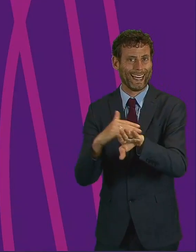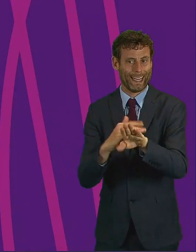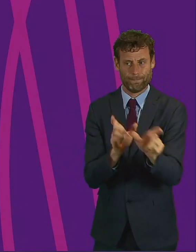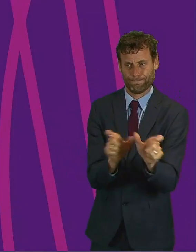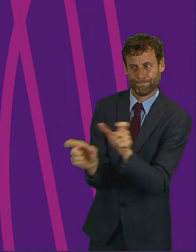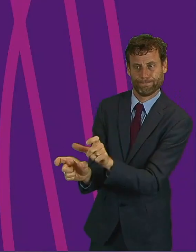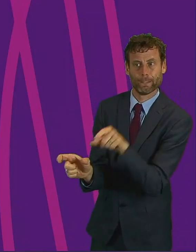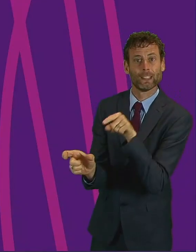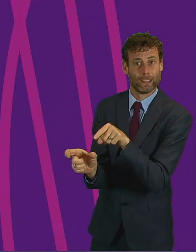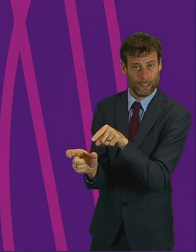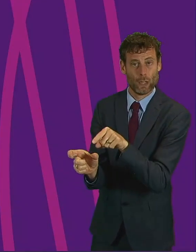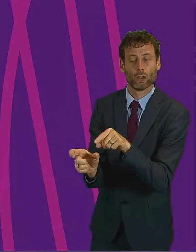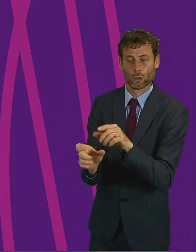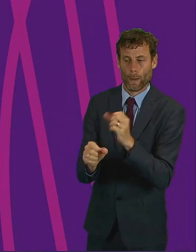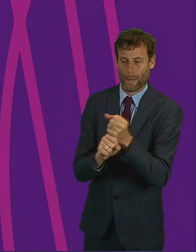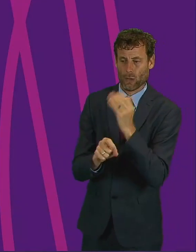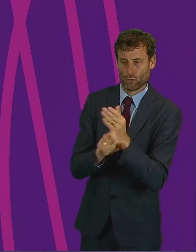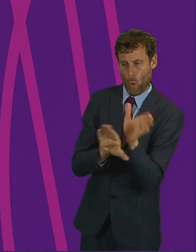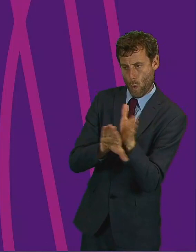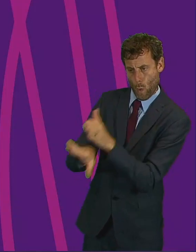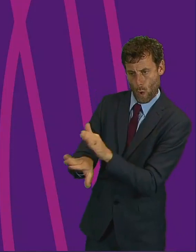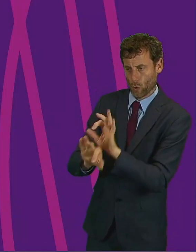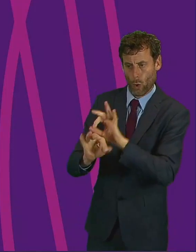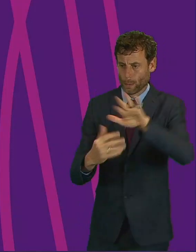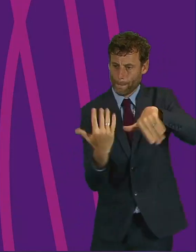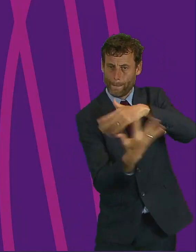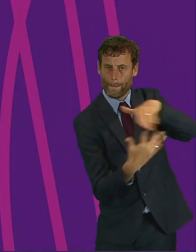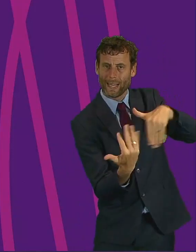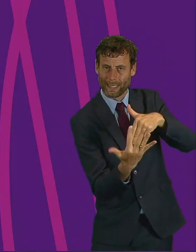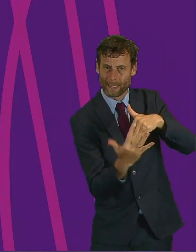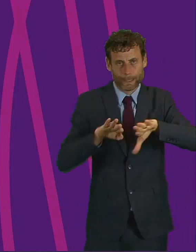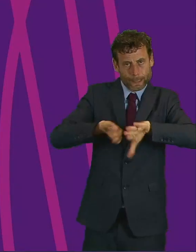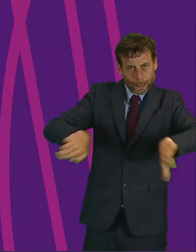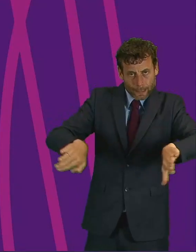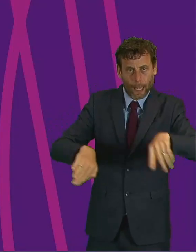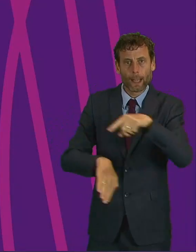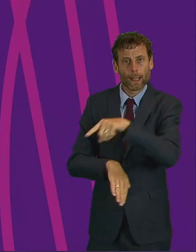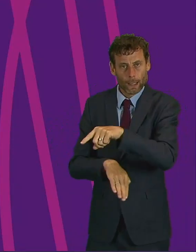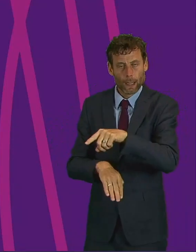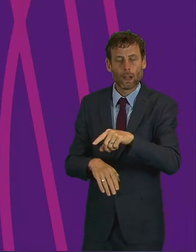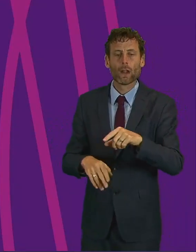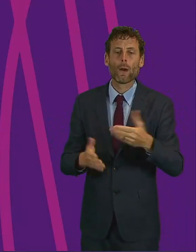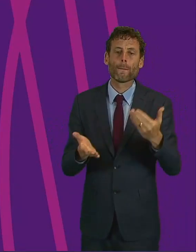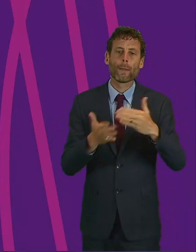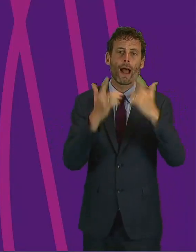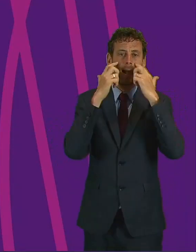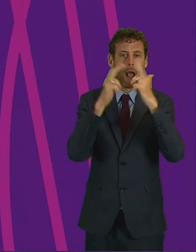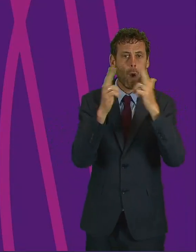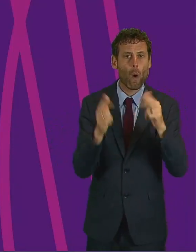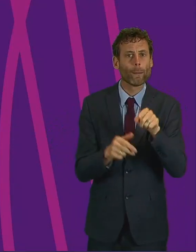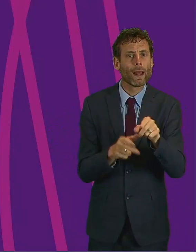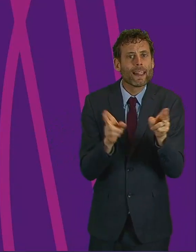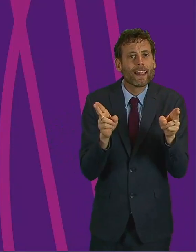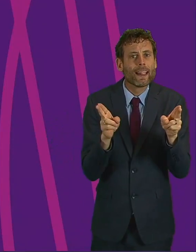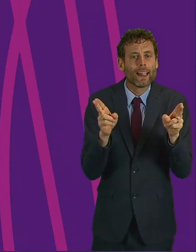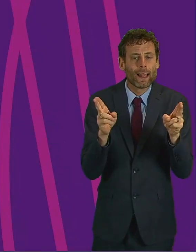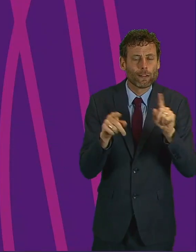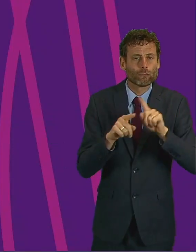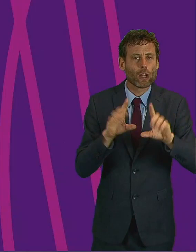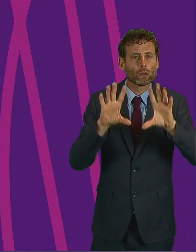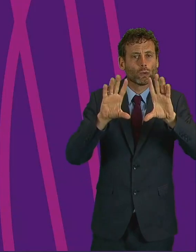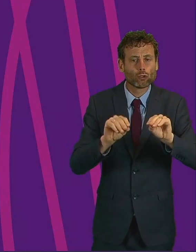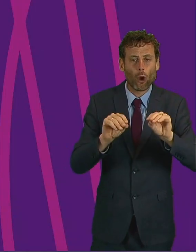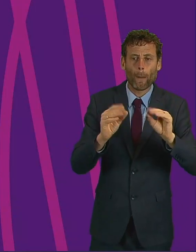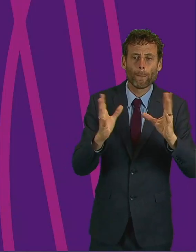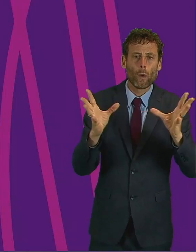to take to isolate residents and ensure less communal activity in care homes. So at all stages that guidance has